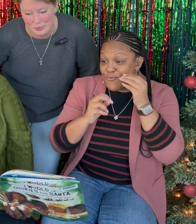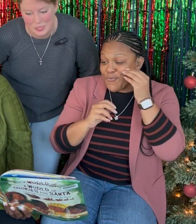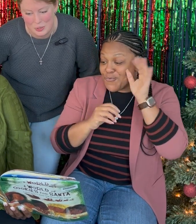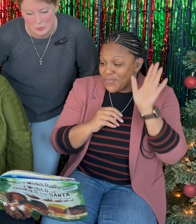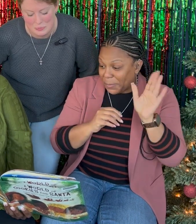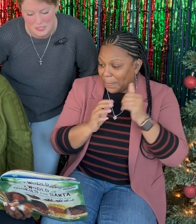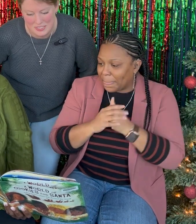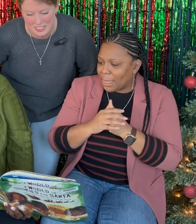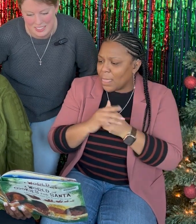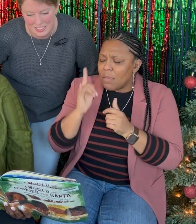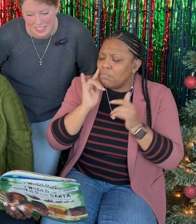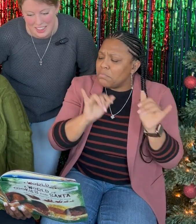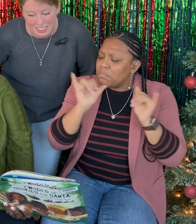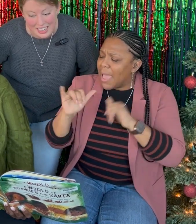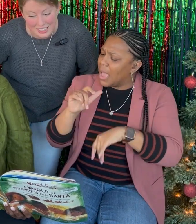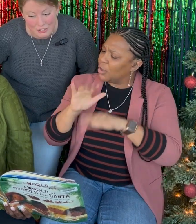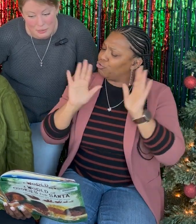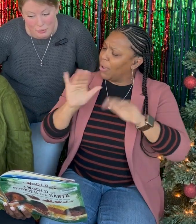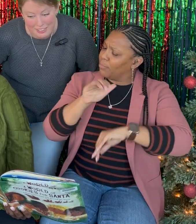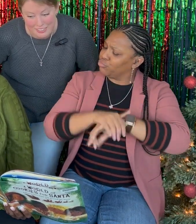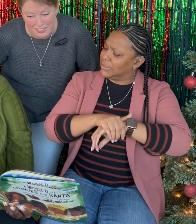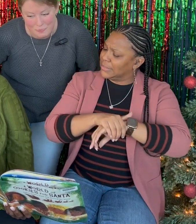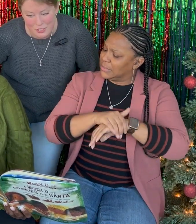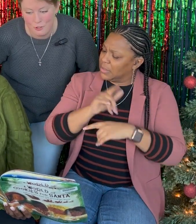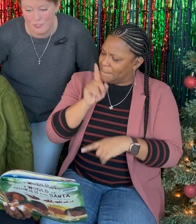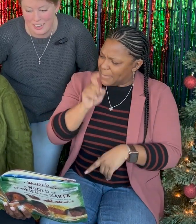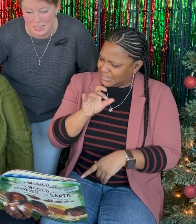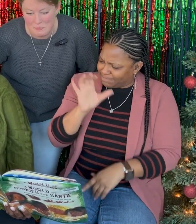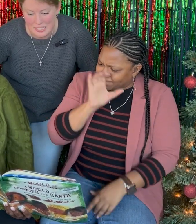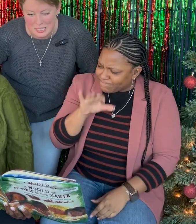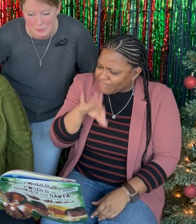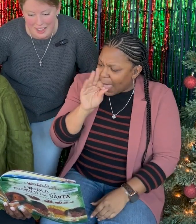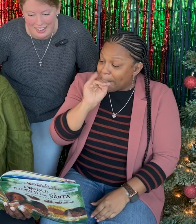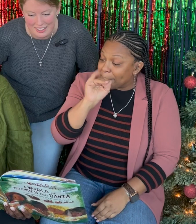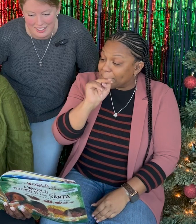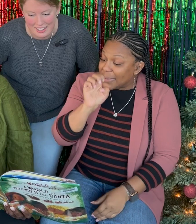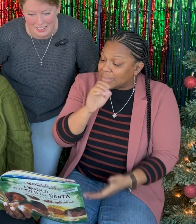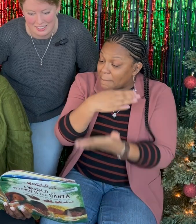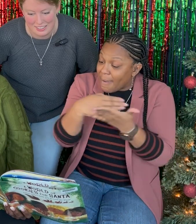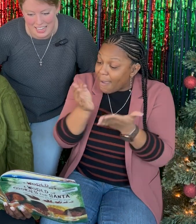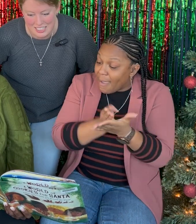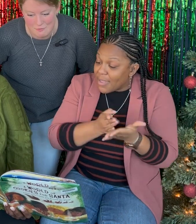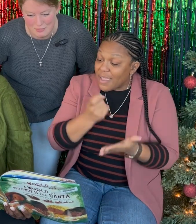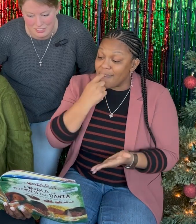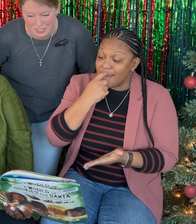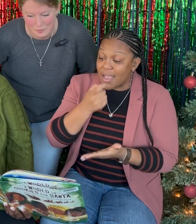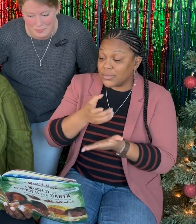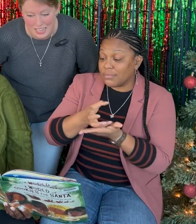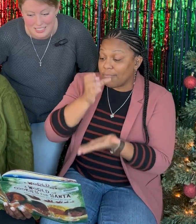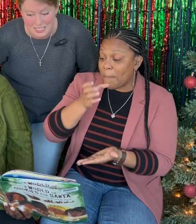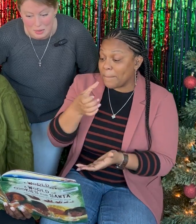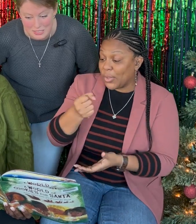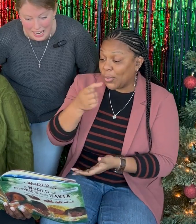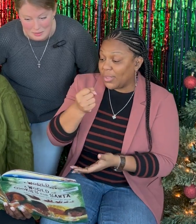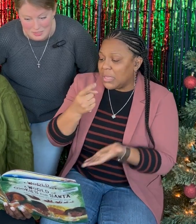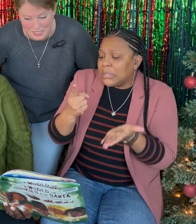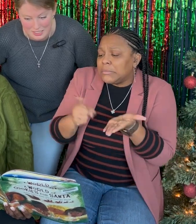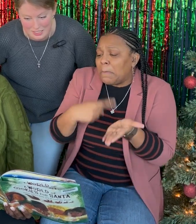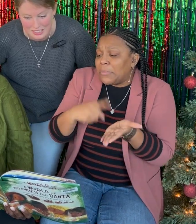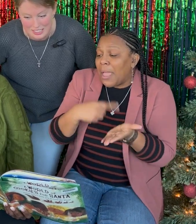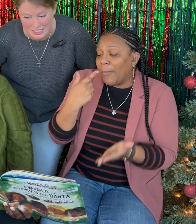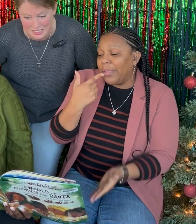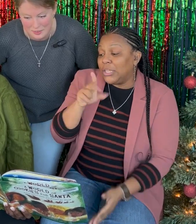in Irish homes. Like in Great Britain, he'll find a mince pie and a glass of milk, and